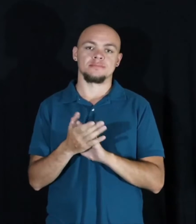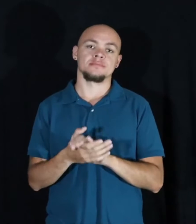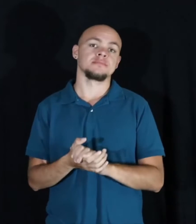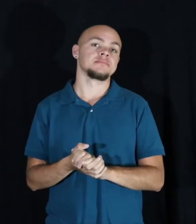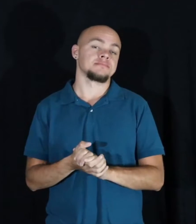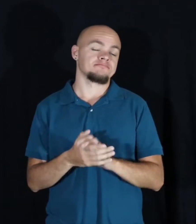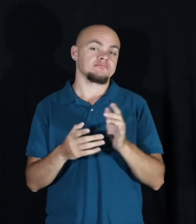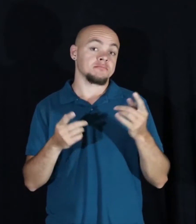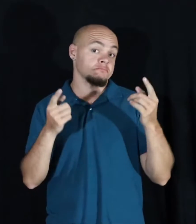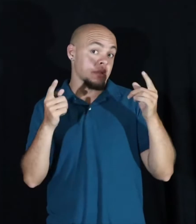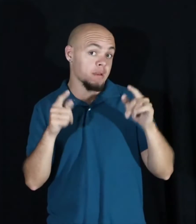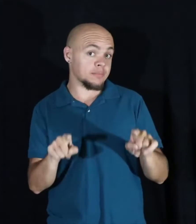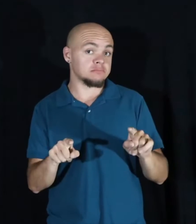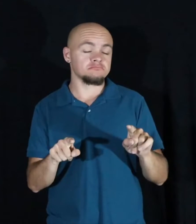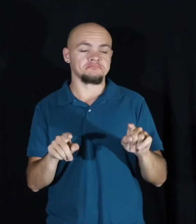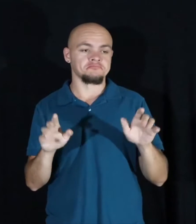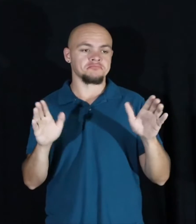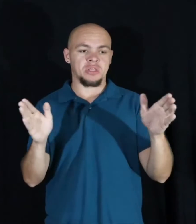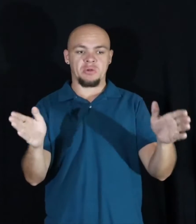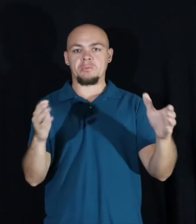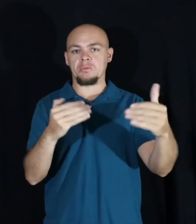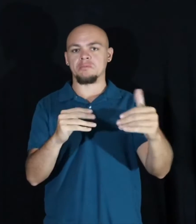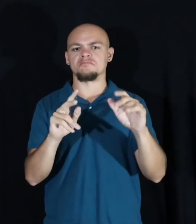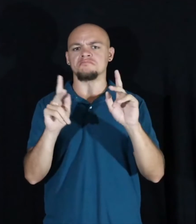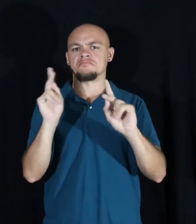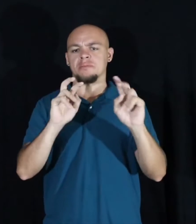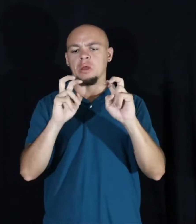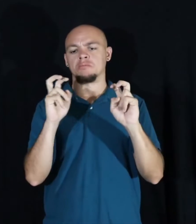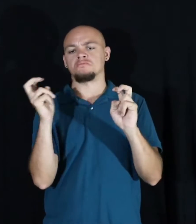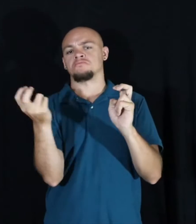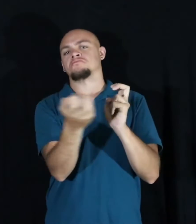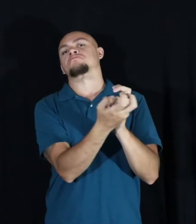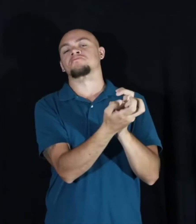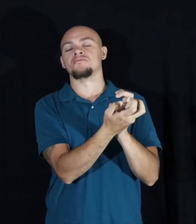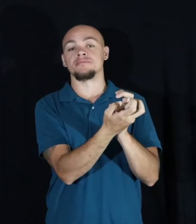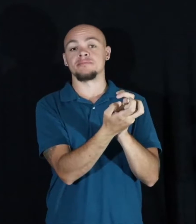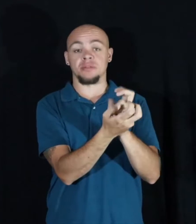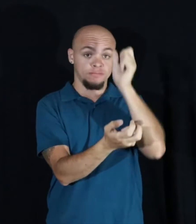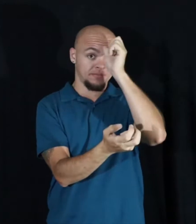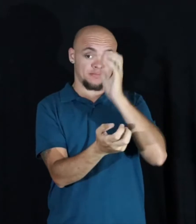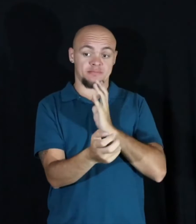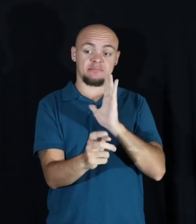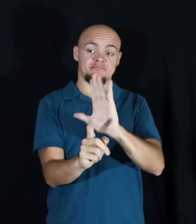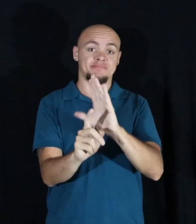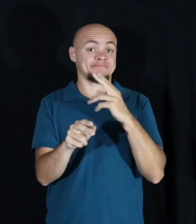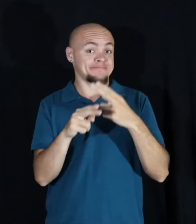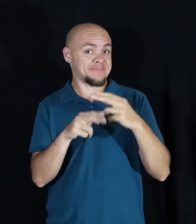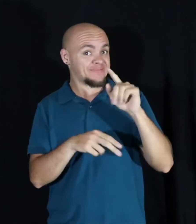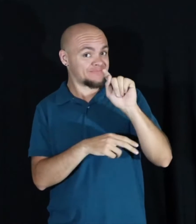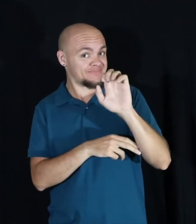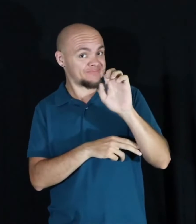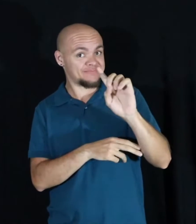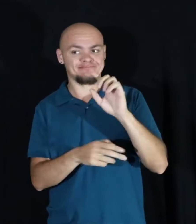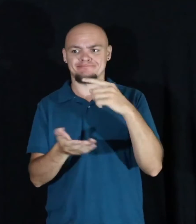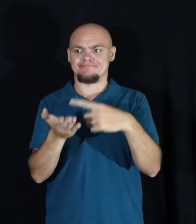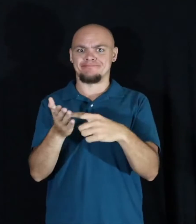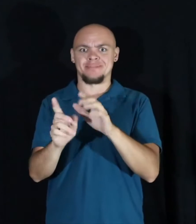Once I was sitting in a room with a group of people, and a gentleman, whose name was actually Ted, began to talk about his